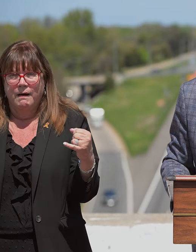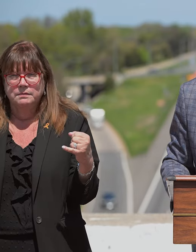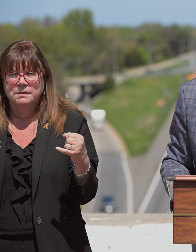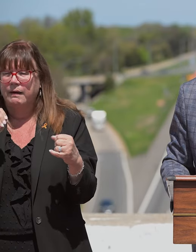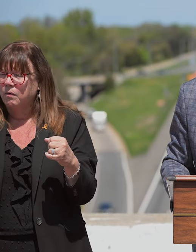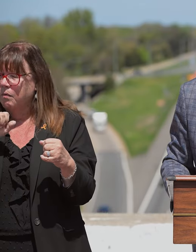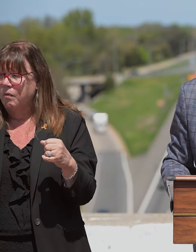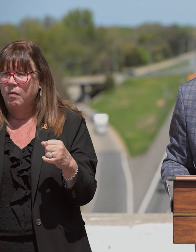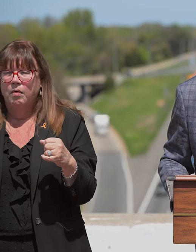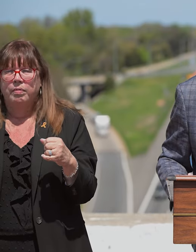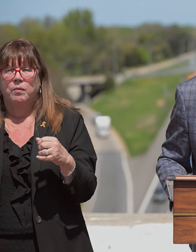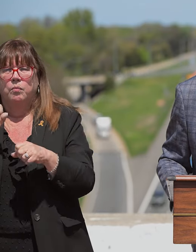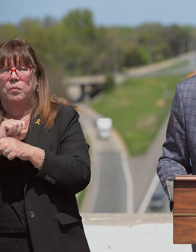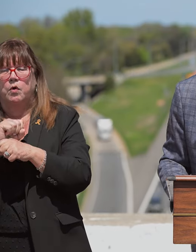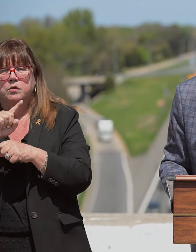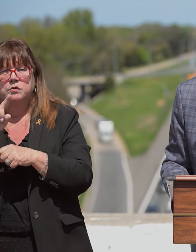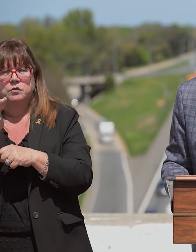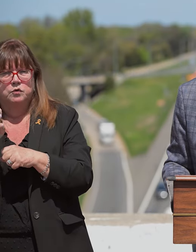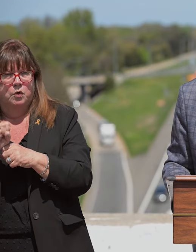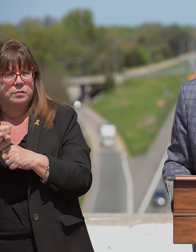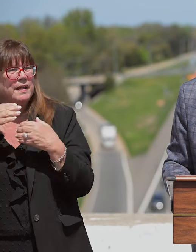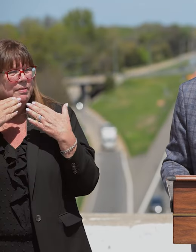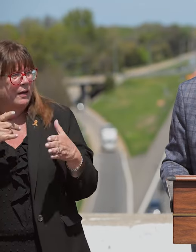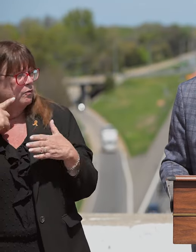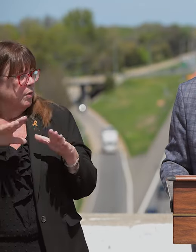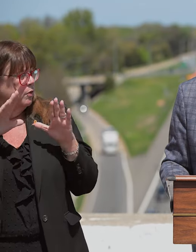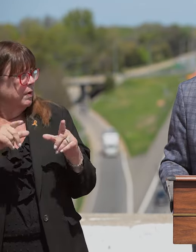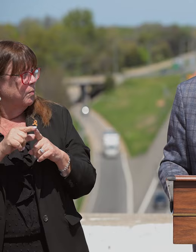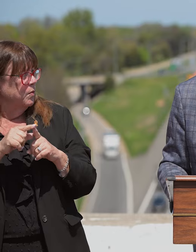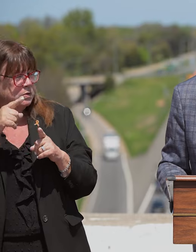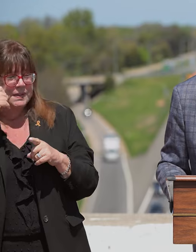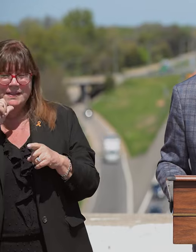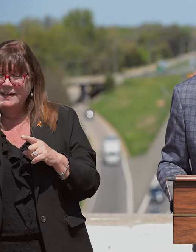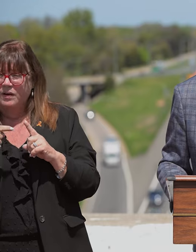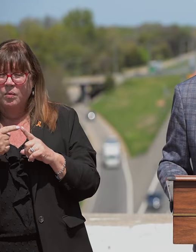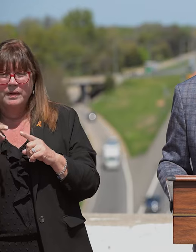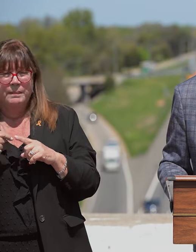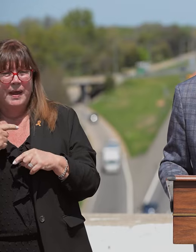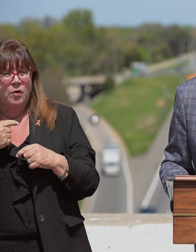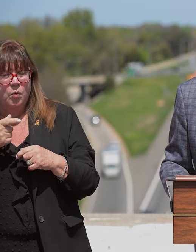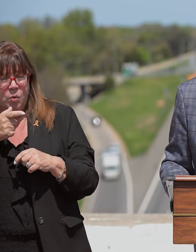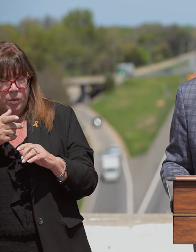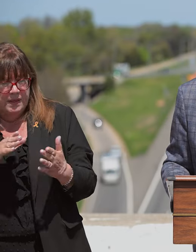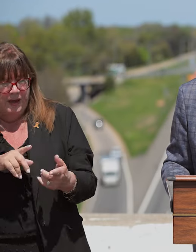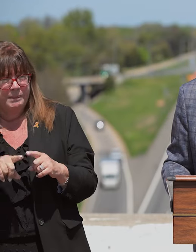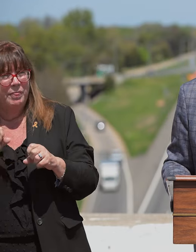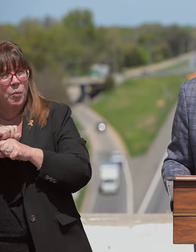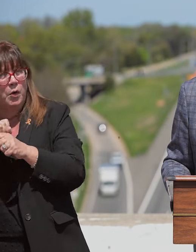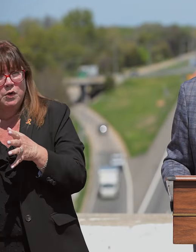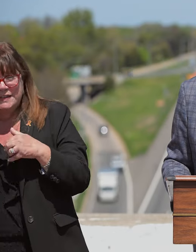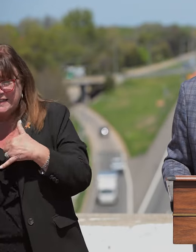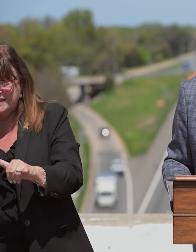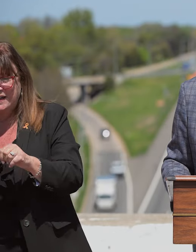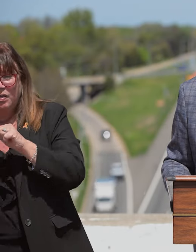who traverse these zones. Thank you, Robert, for those great words, because it's not only about the lives that we lost, but it's about the workers that continue to be out